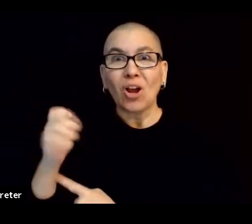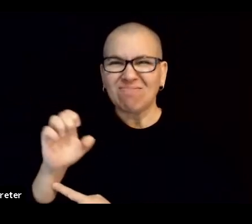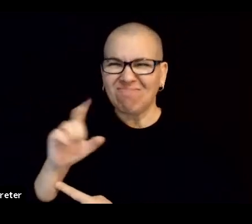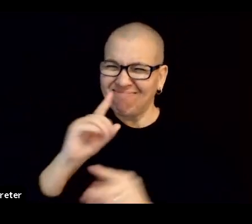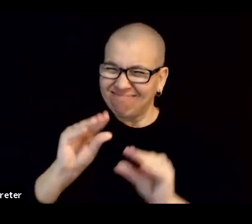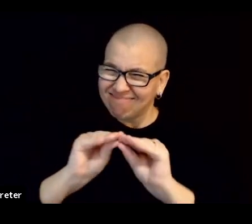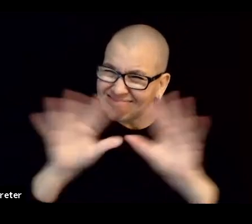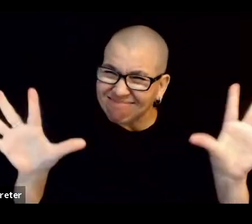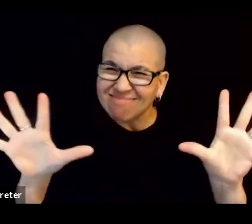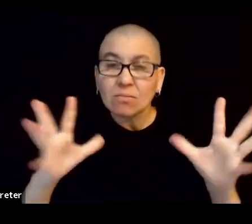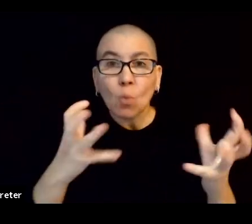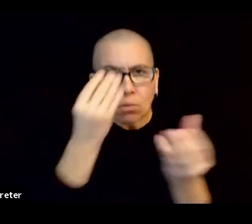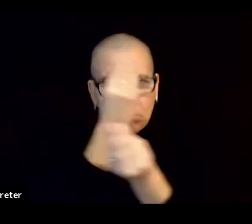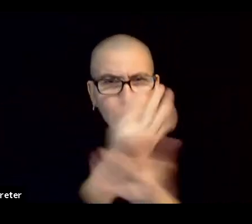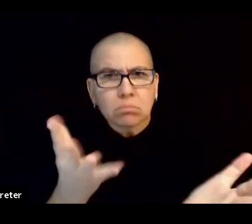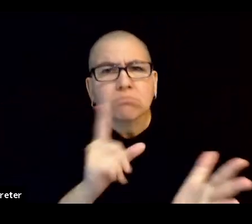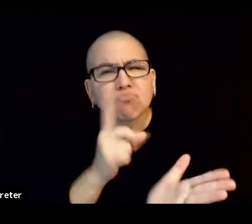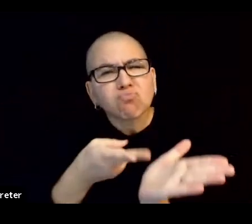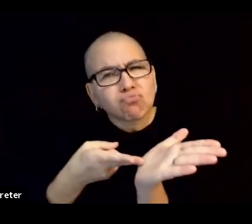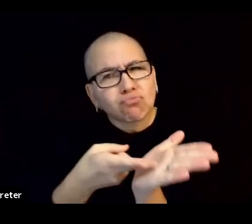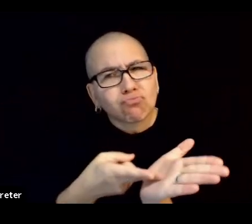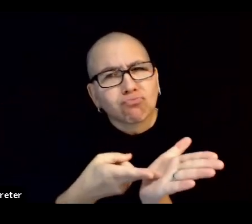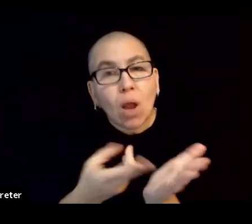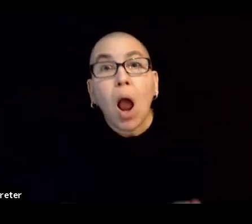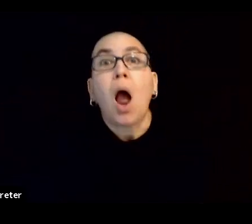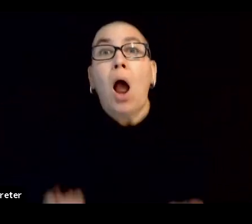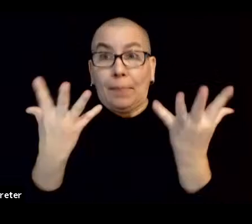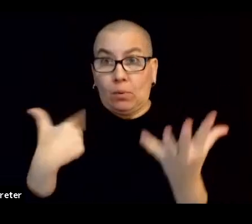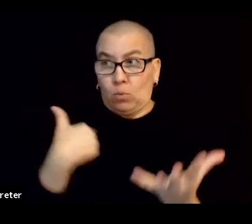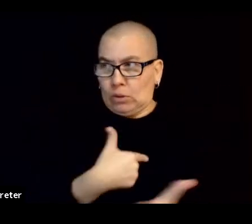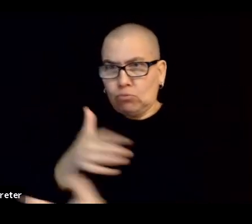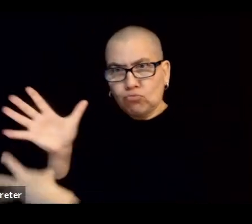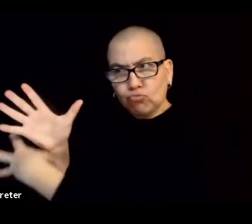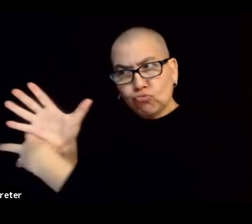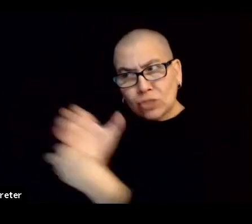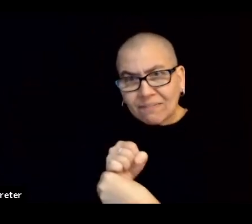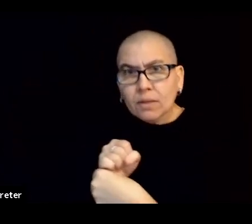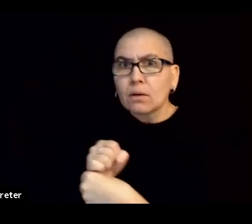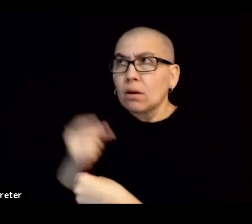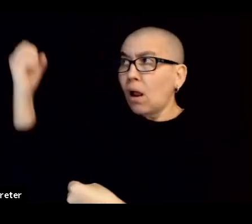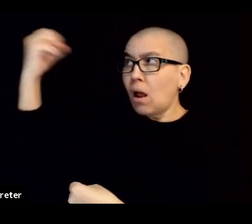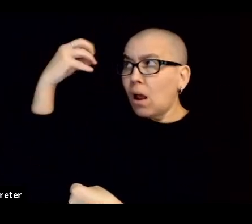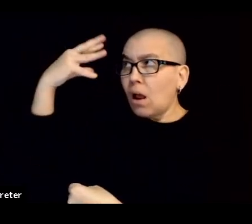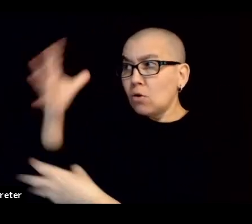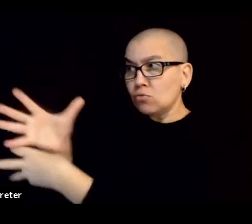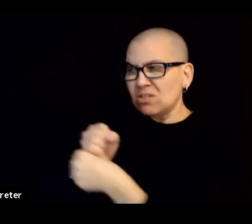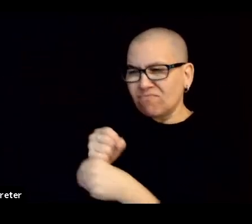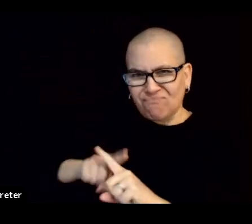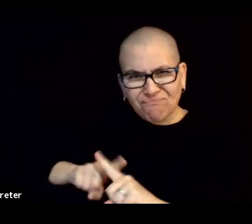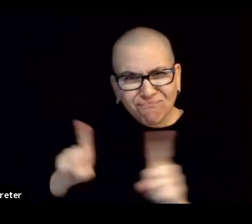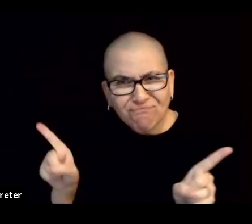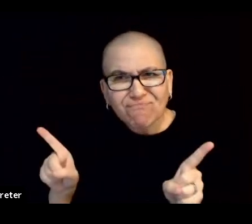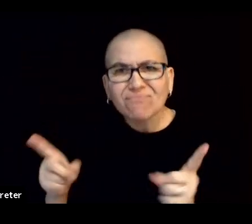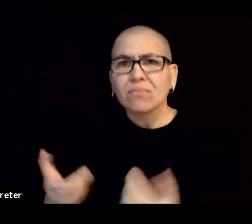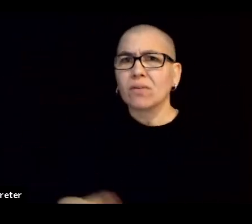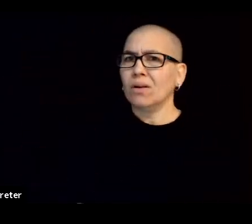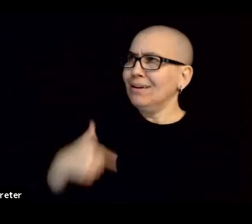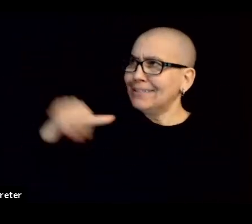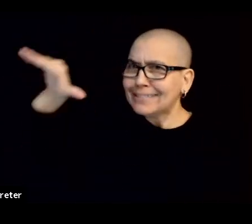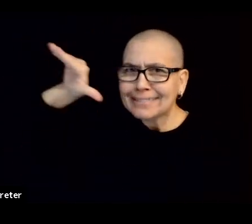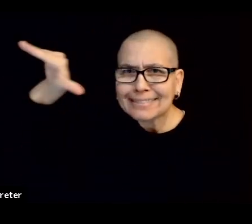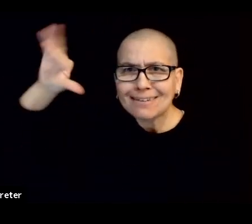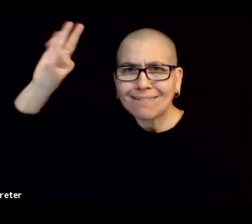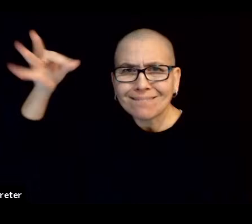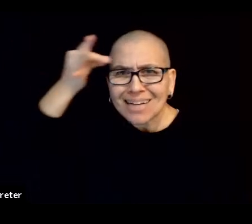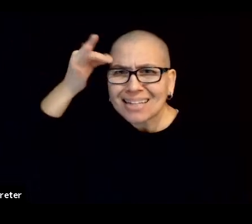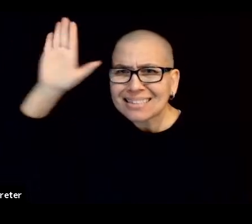how they're coming. I joined a little over a week ago requesting the federal government stop holding back the second dose of vaccines.